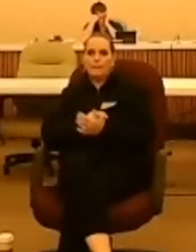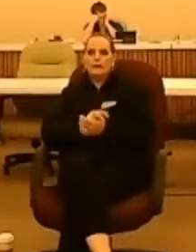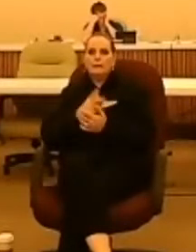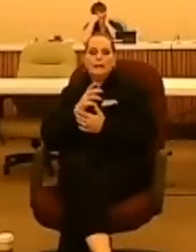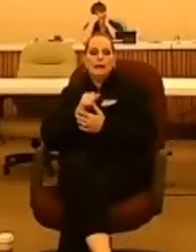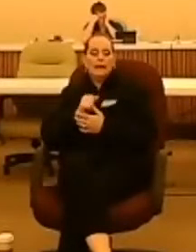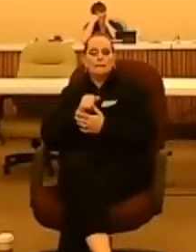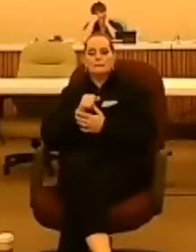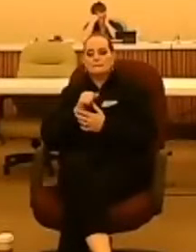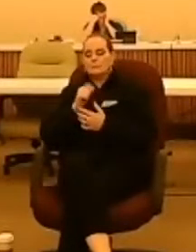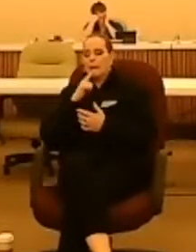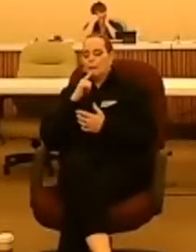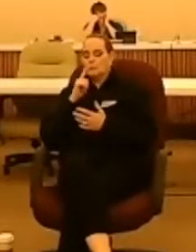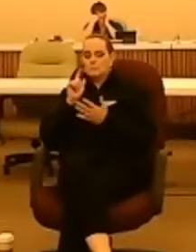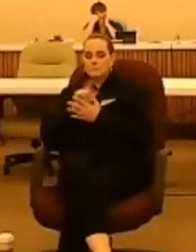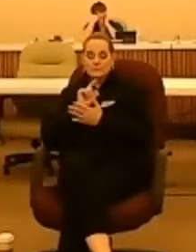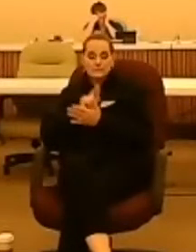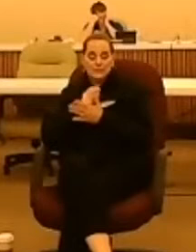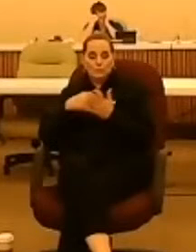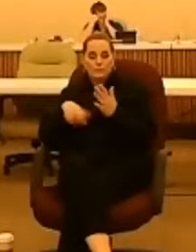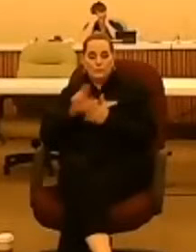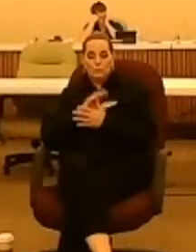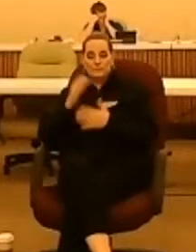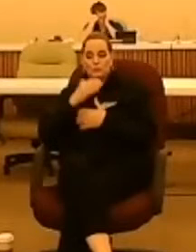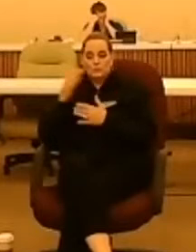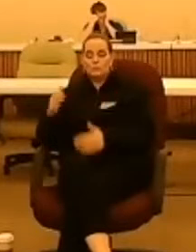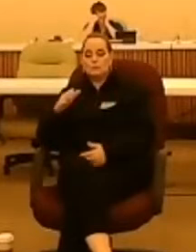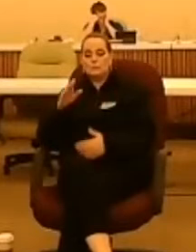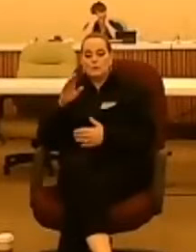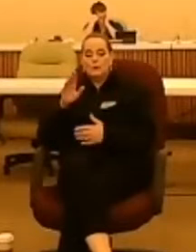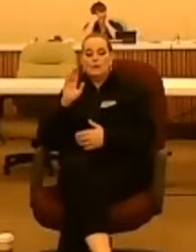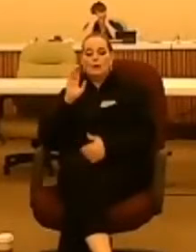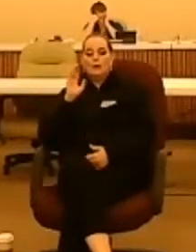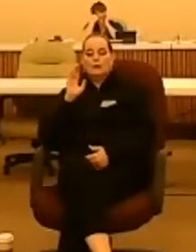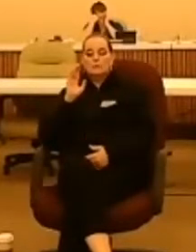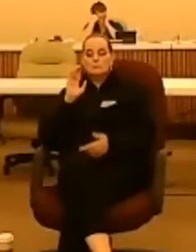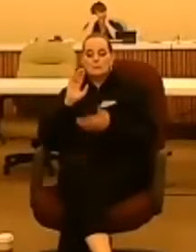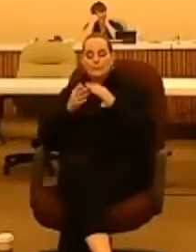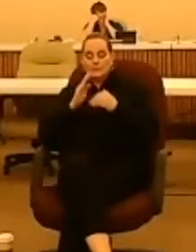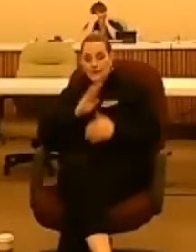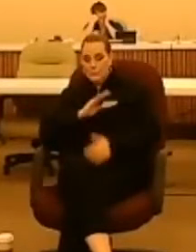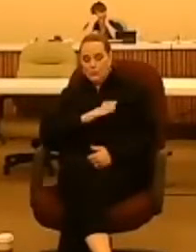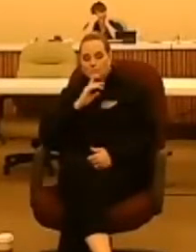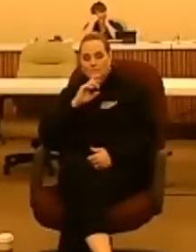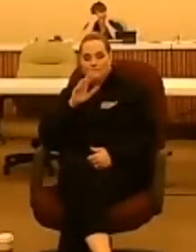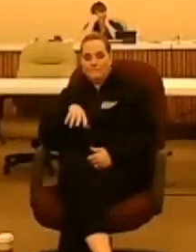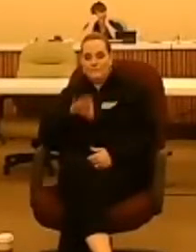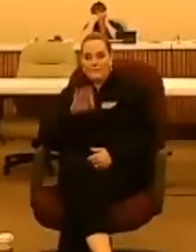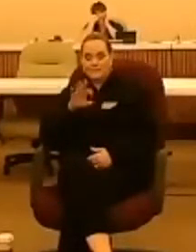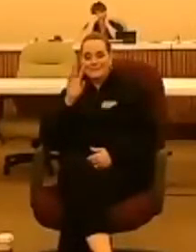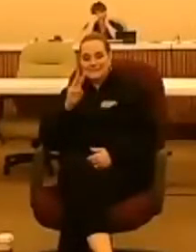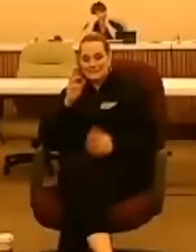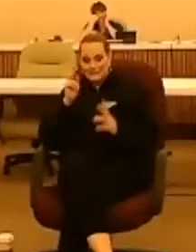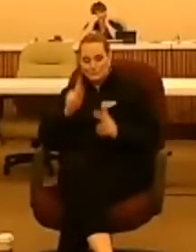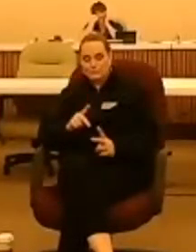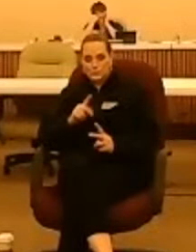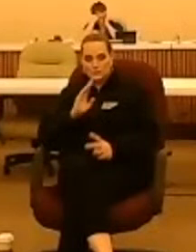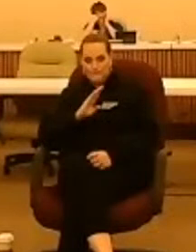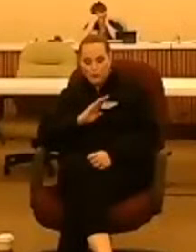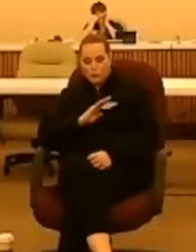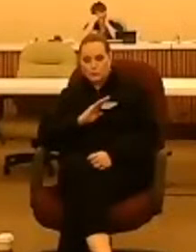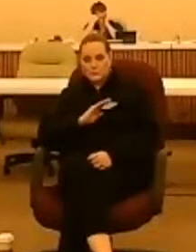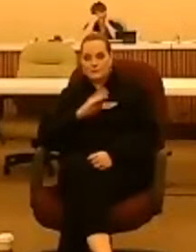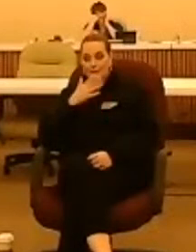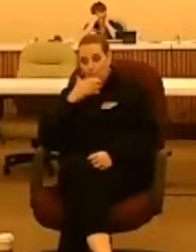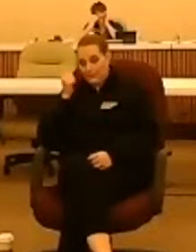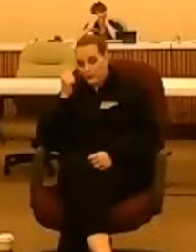doing a legal review and suggestions. The board finds if the town board finds a 6-person board or any other number of person board is